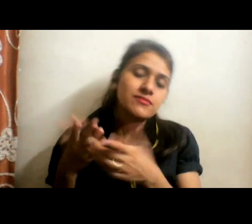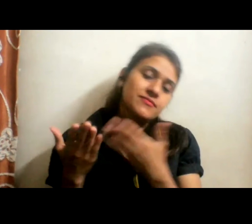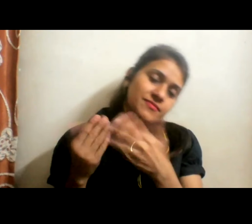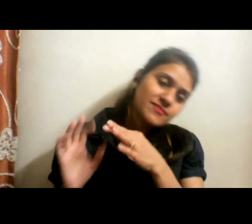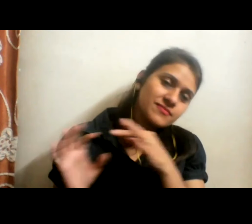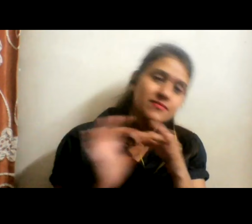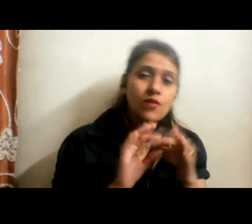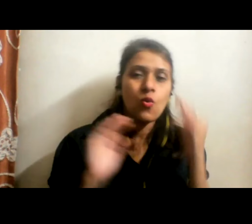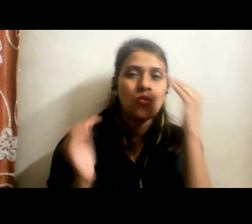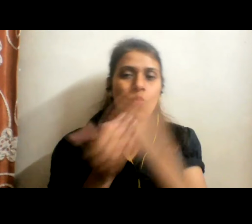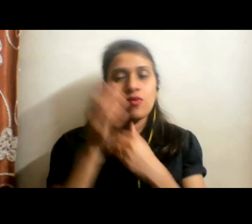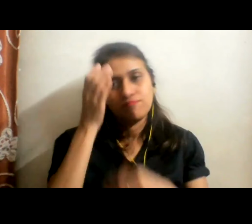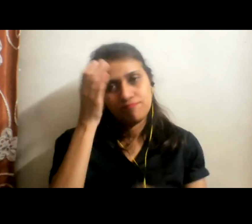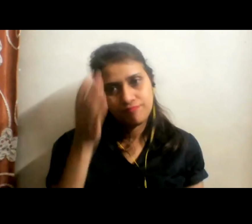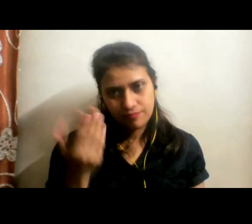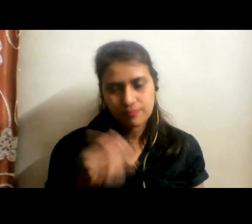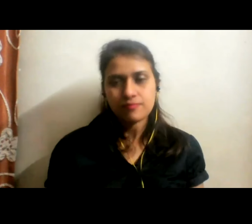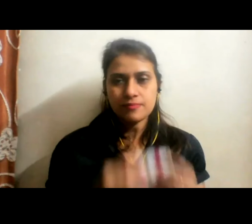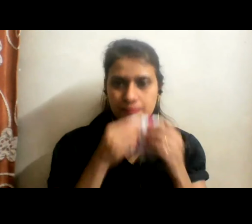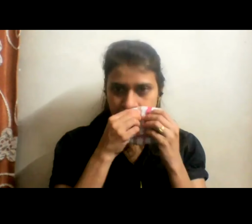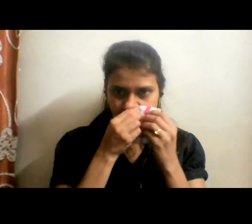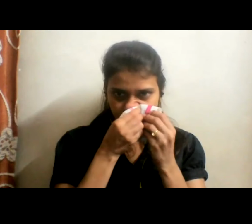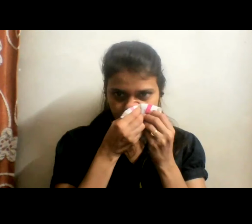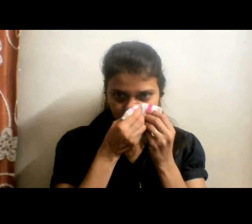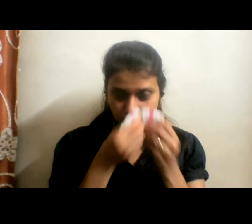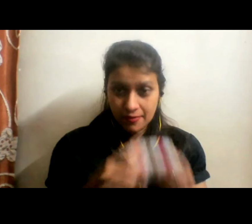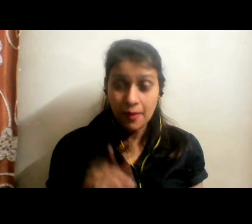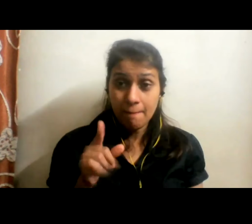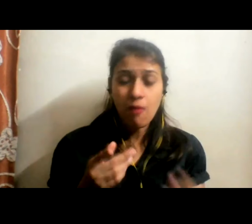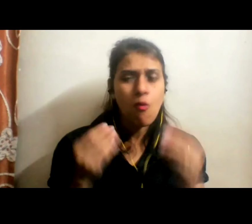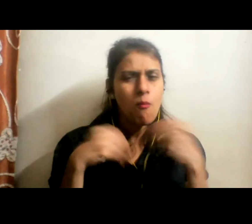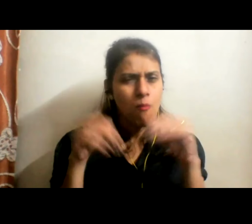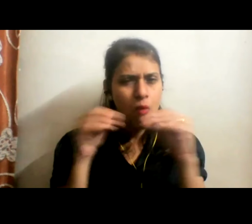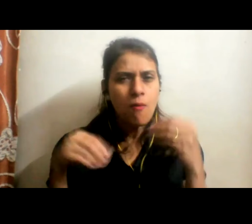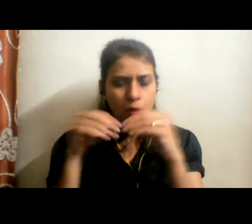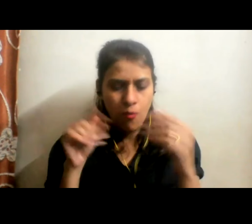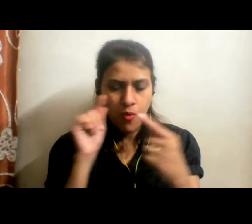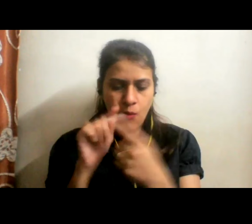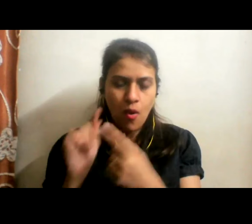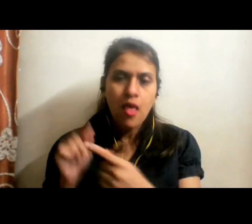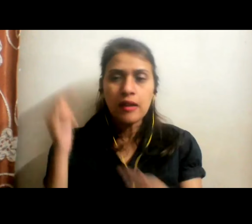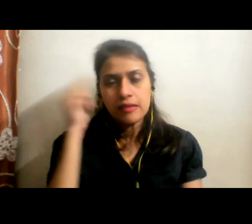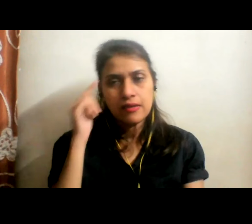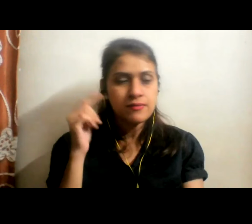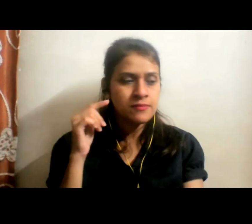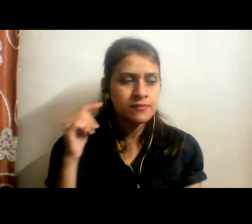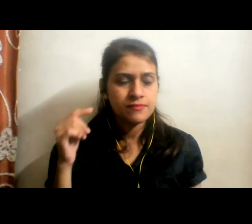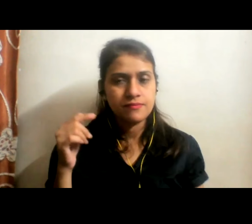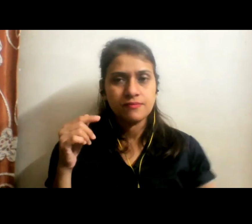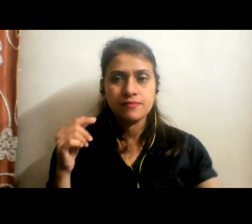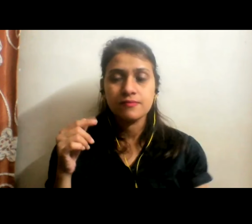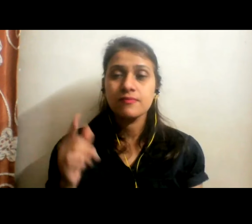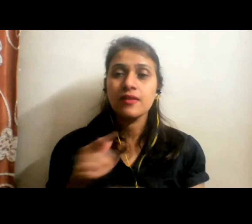aspects. Maybe you want to consider more, because there might be more things you think also reflect marginality. So it completely depends on